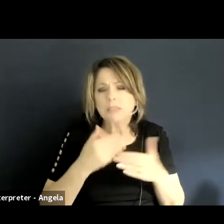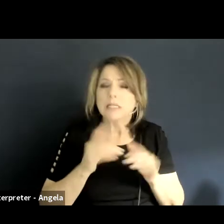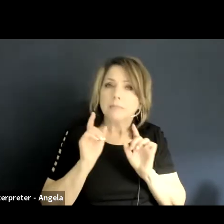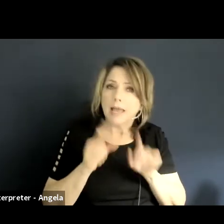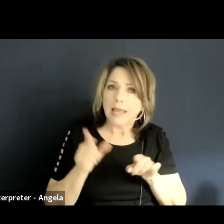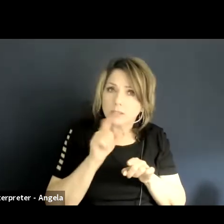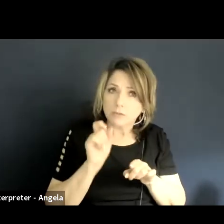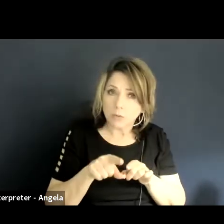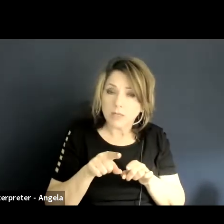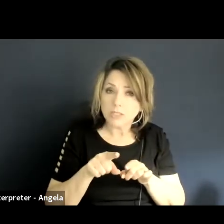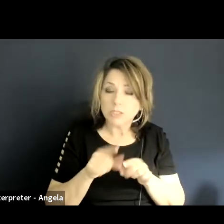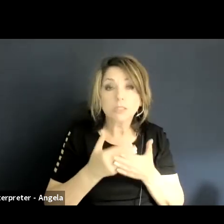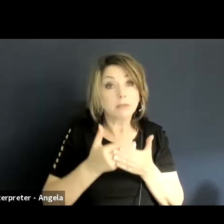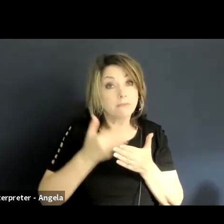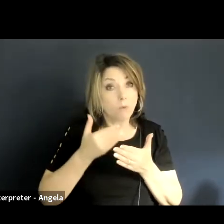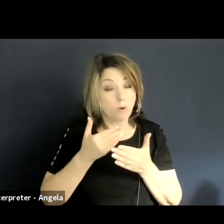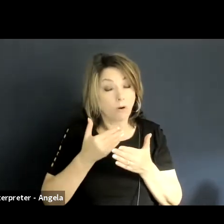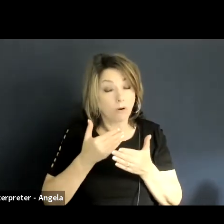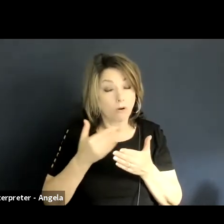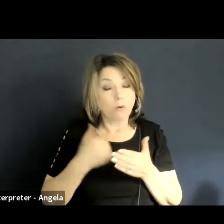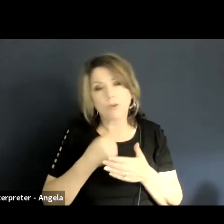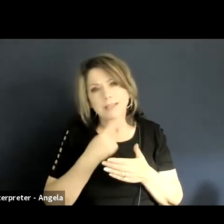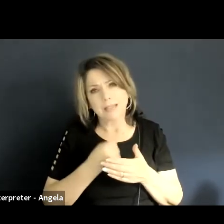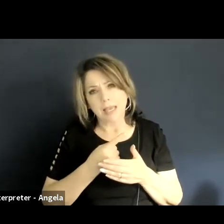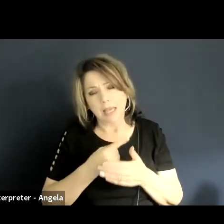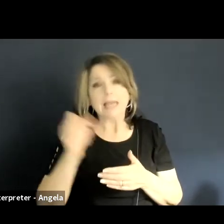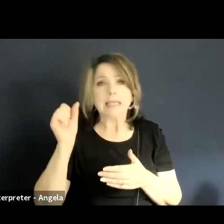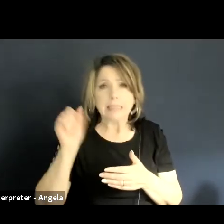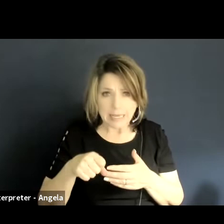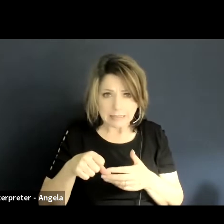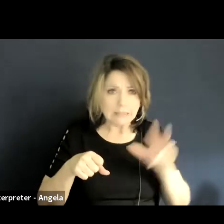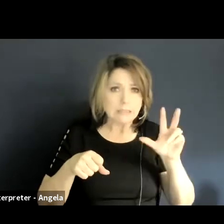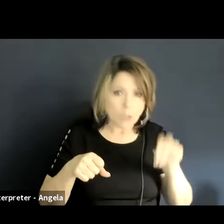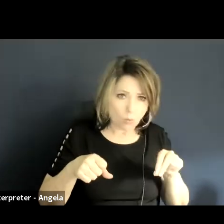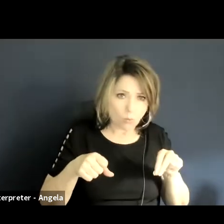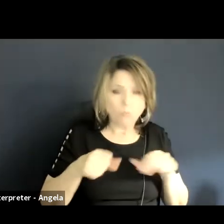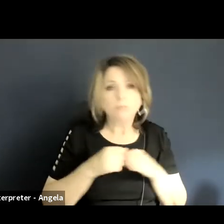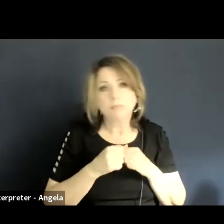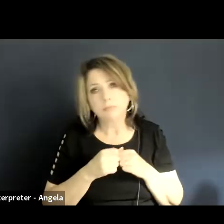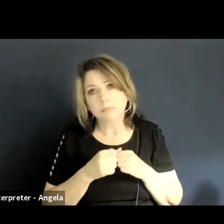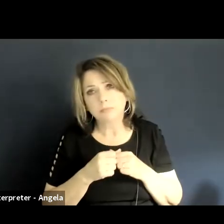questions before we say yes or no. And